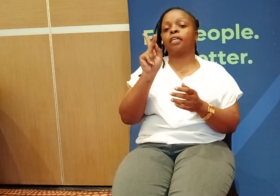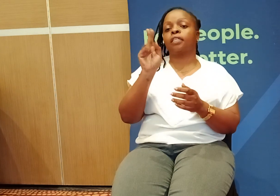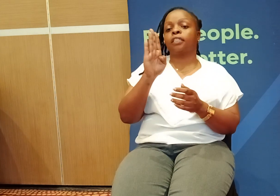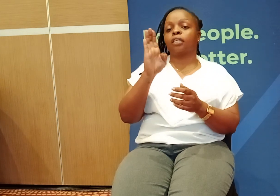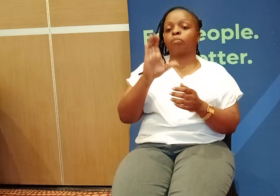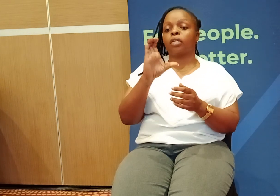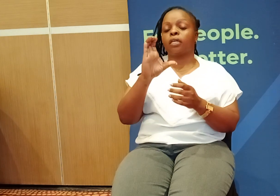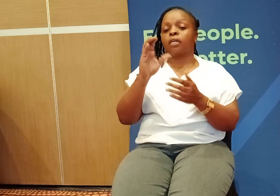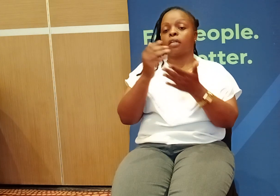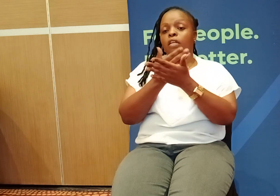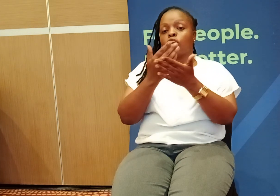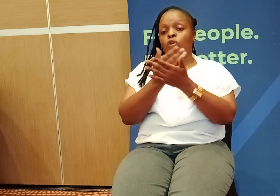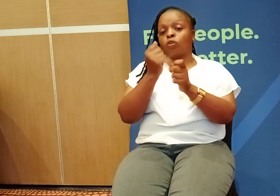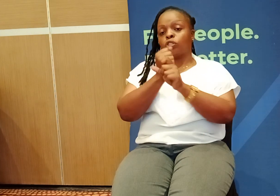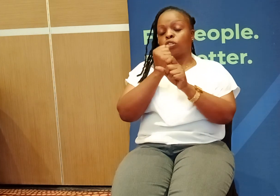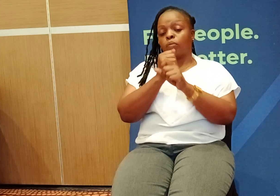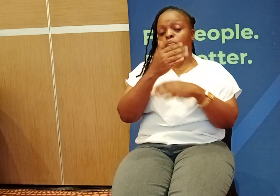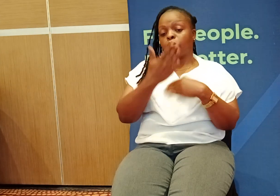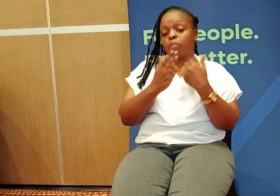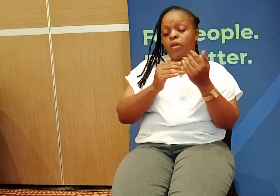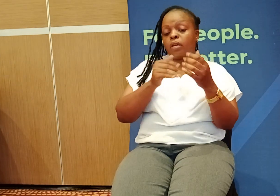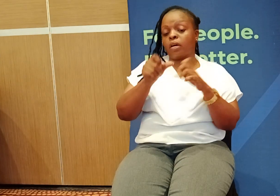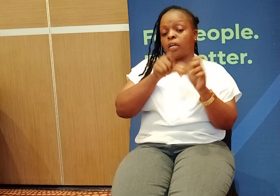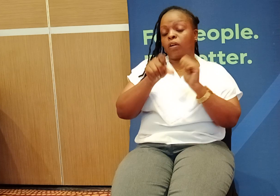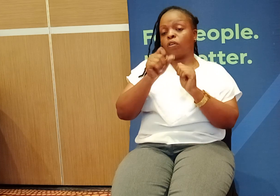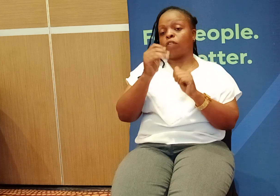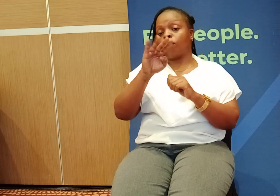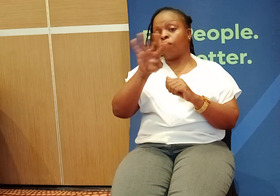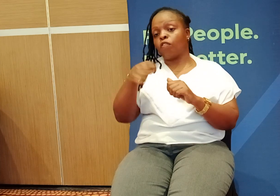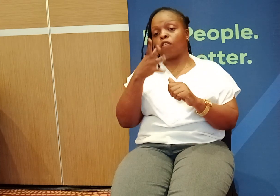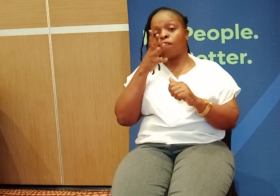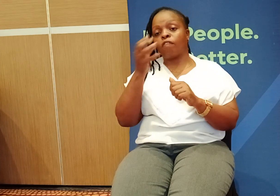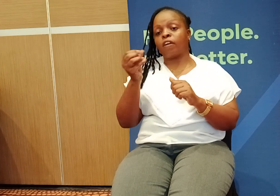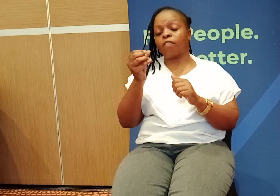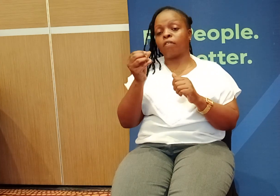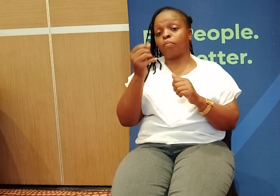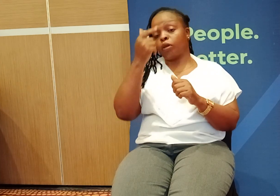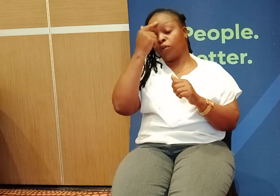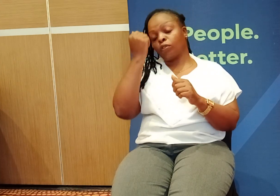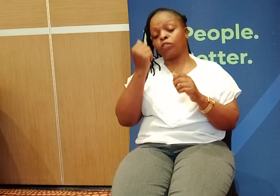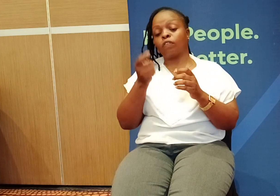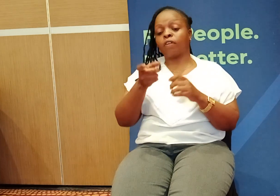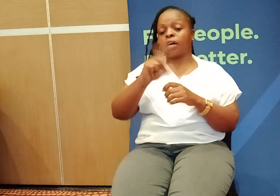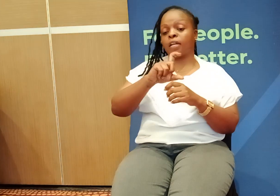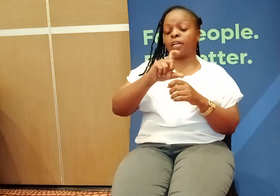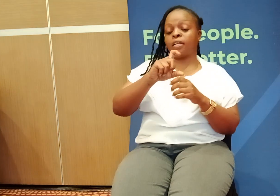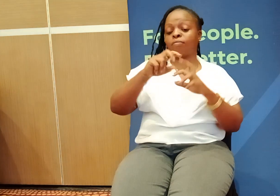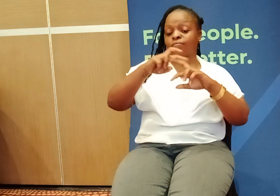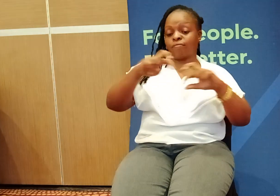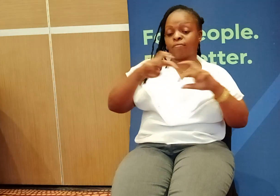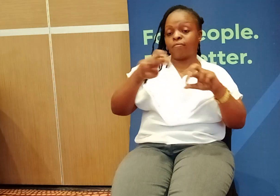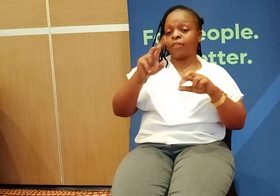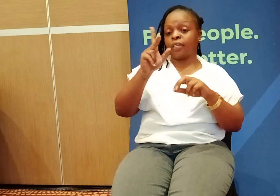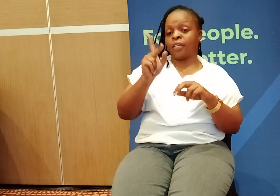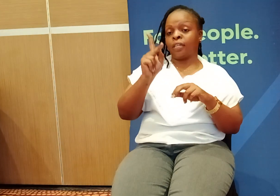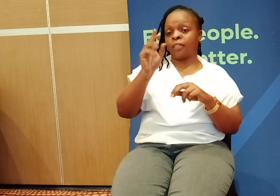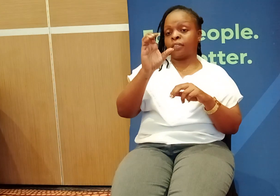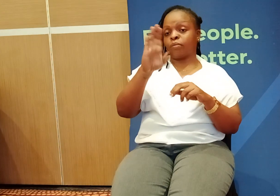be around 4,500. That is because of addition of acquisition of TMB and so on. But over the group, 2,000 new